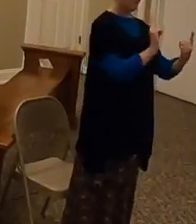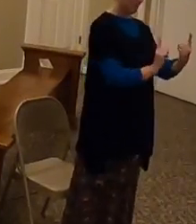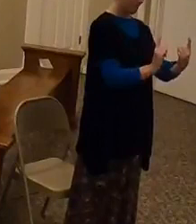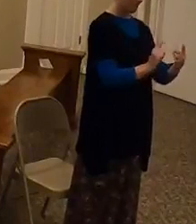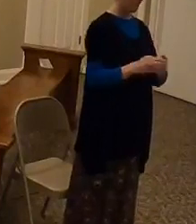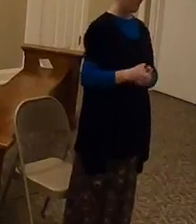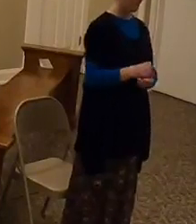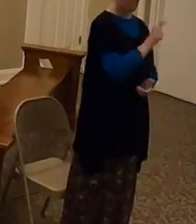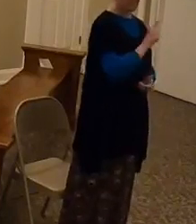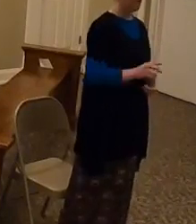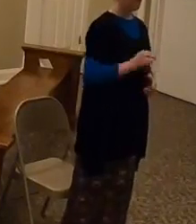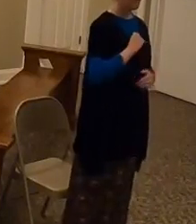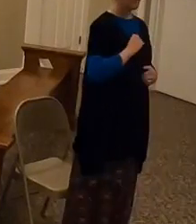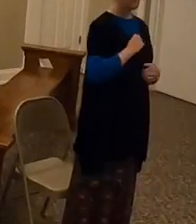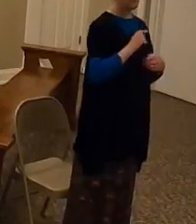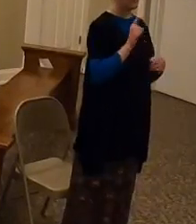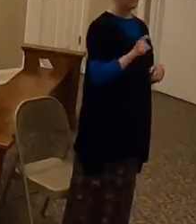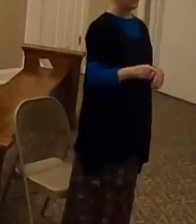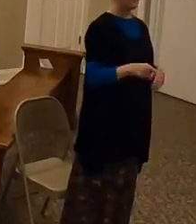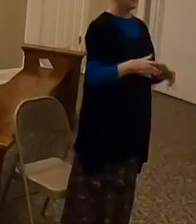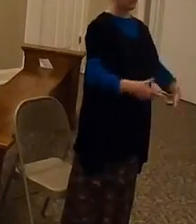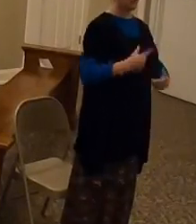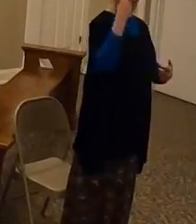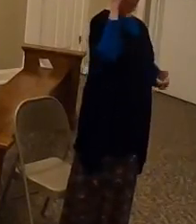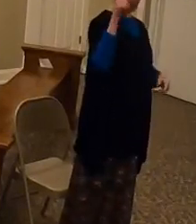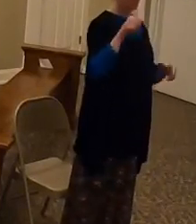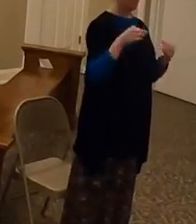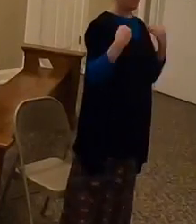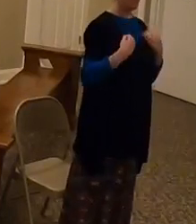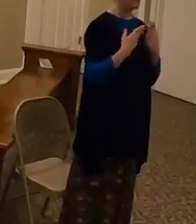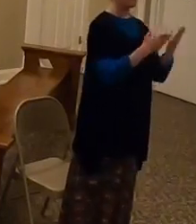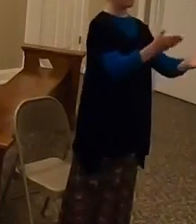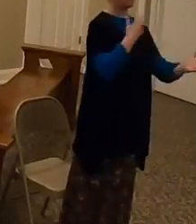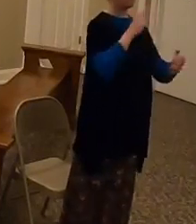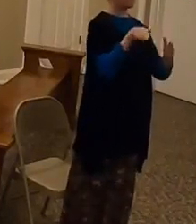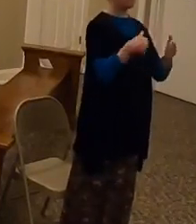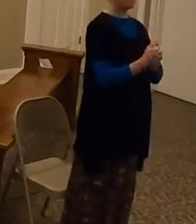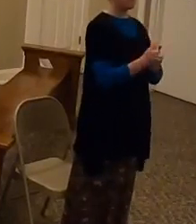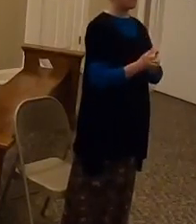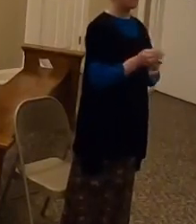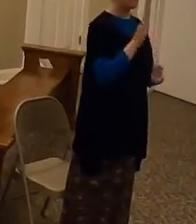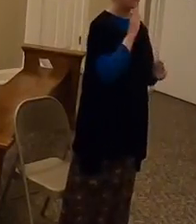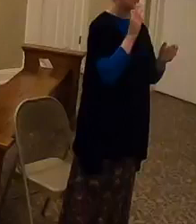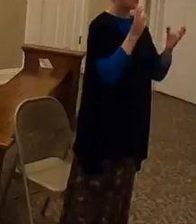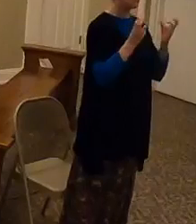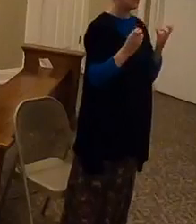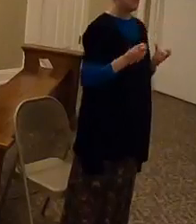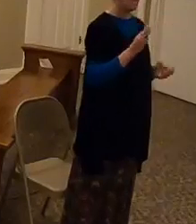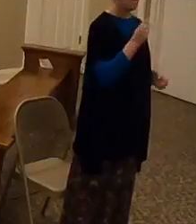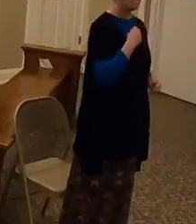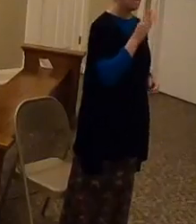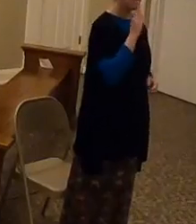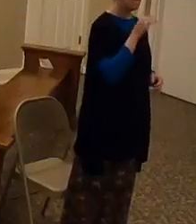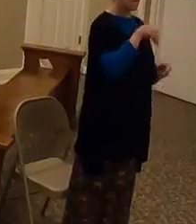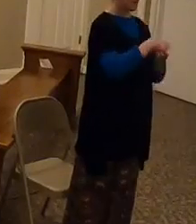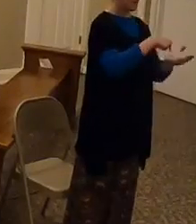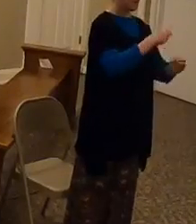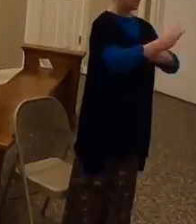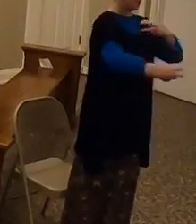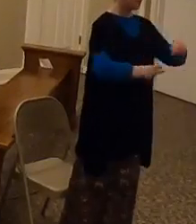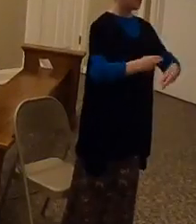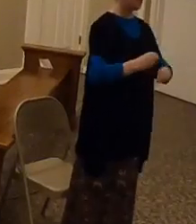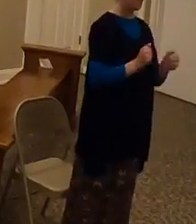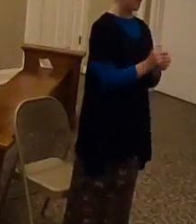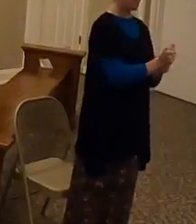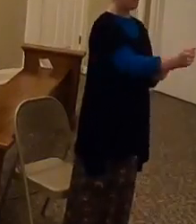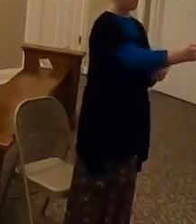God. Lord, I've got to live for you, God. I've got to give you my all. I've got to be what you want me to be, God, in this world and